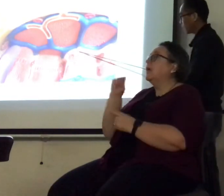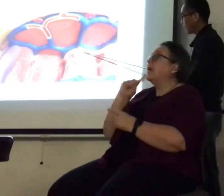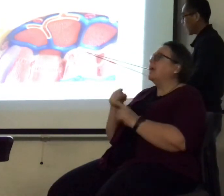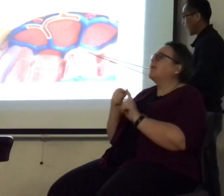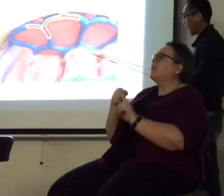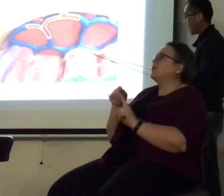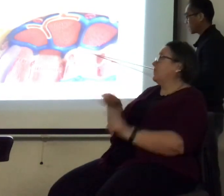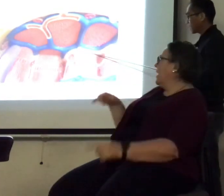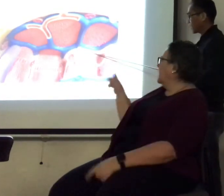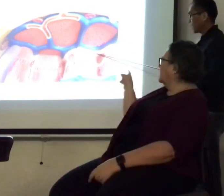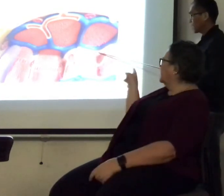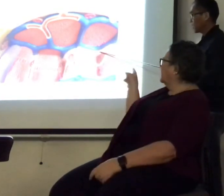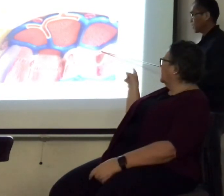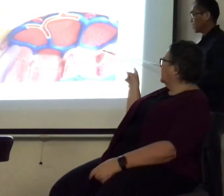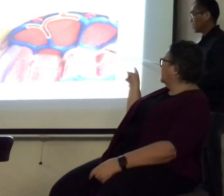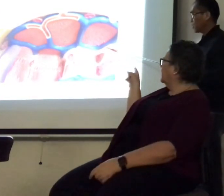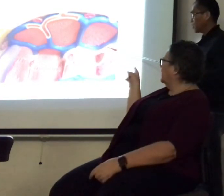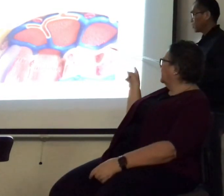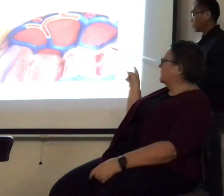to that?